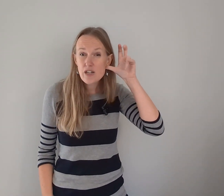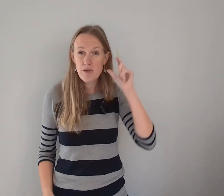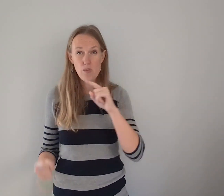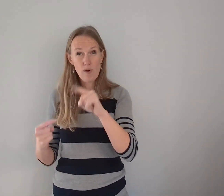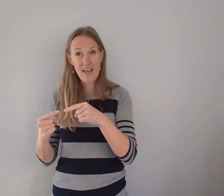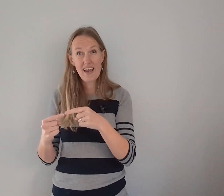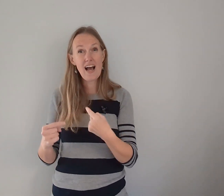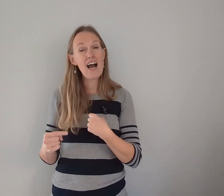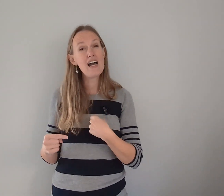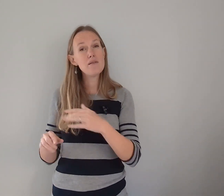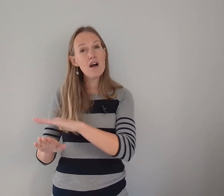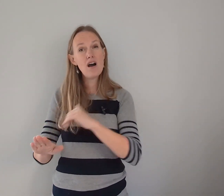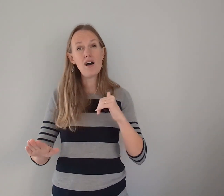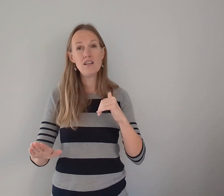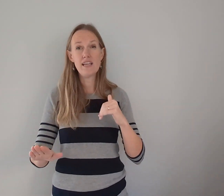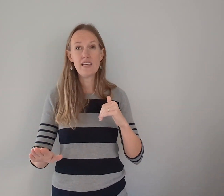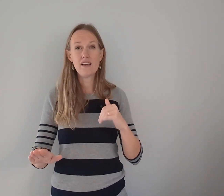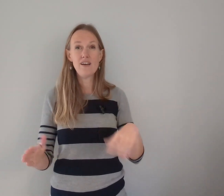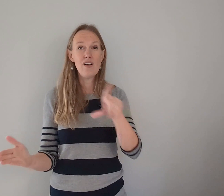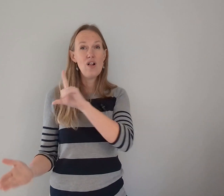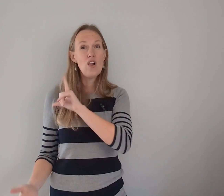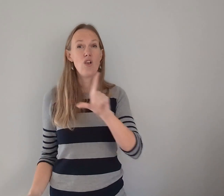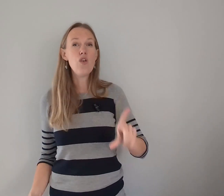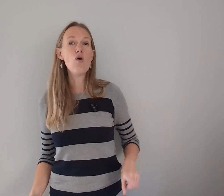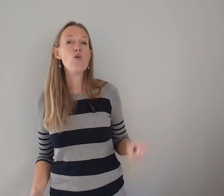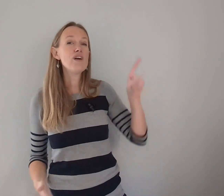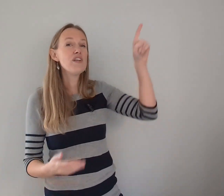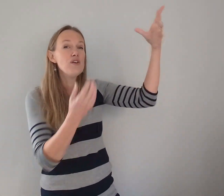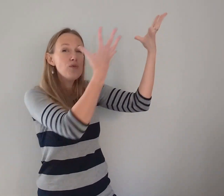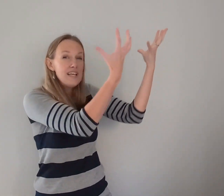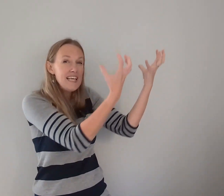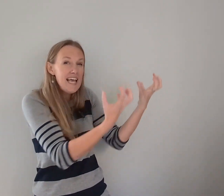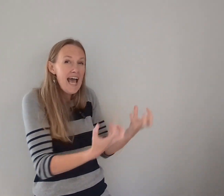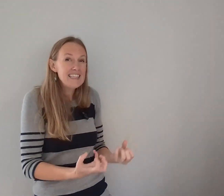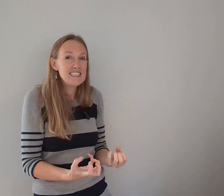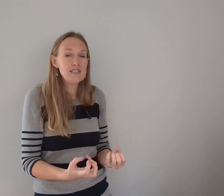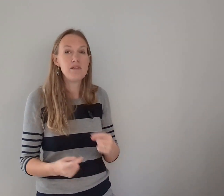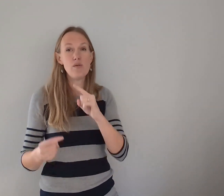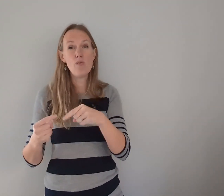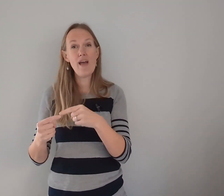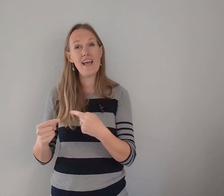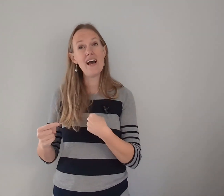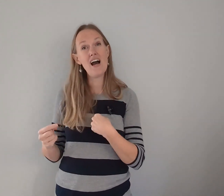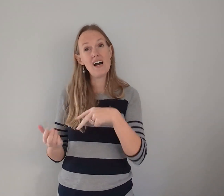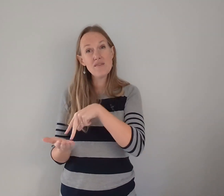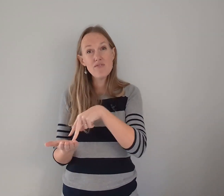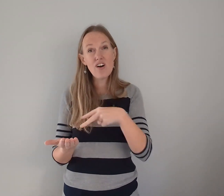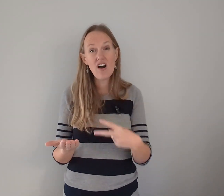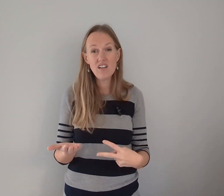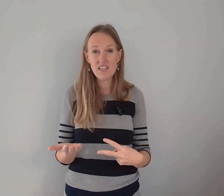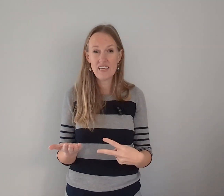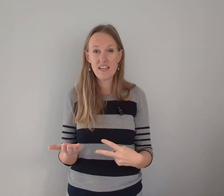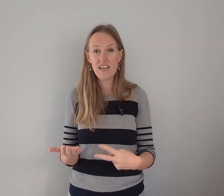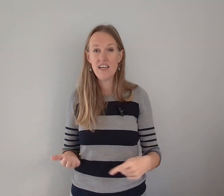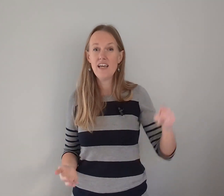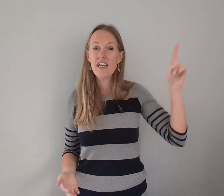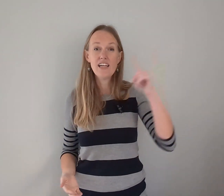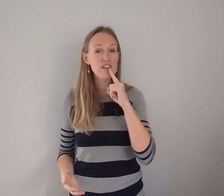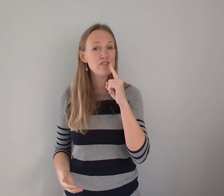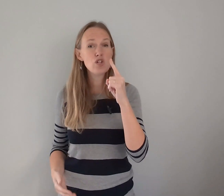me when I'm calling. Lord, you catch me when I'm falling, and you've